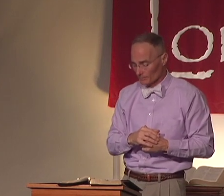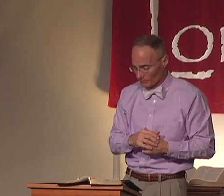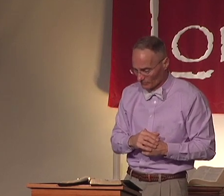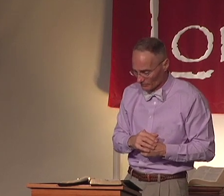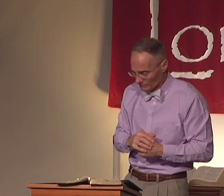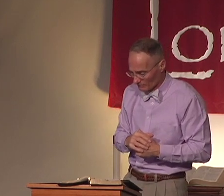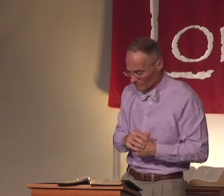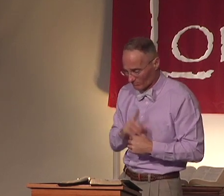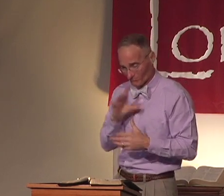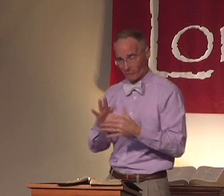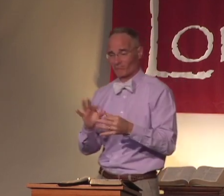priority.